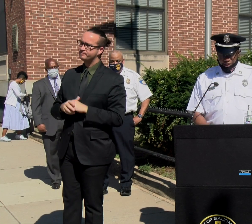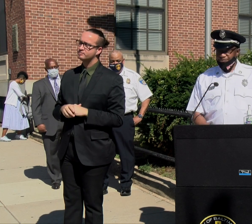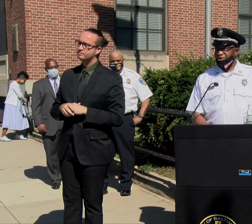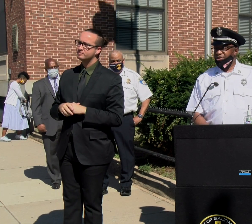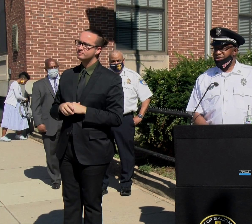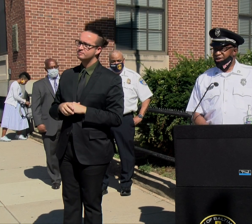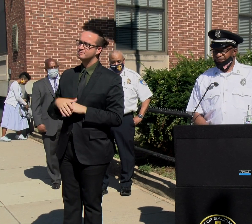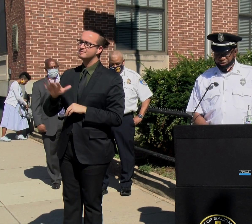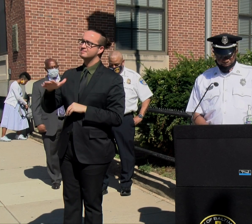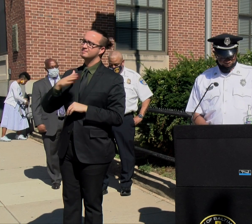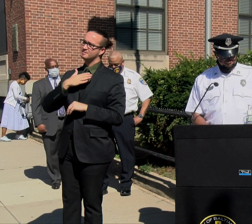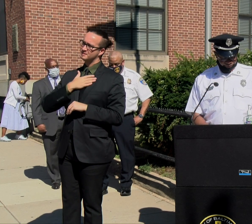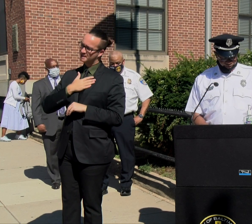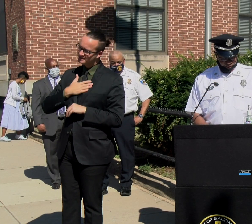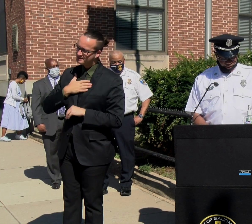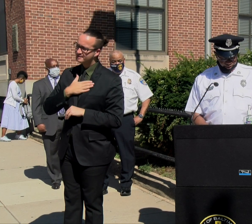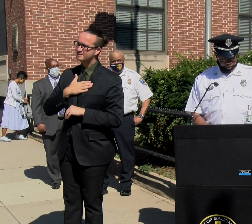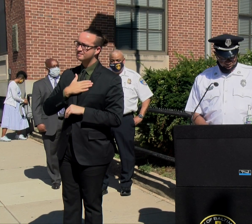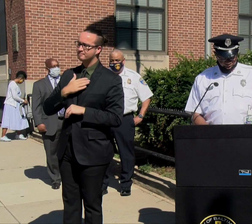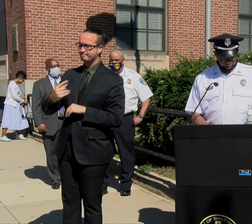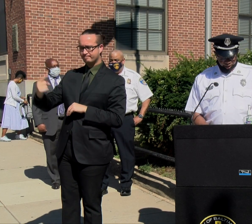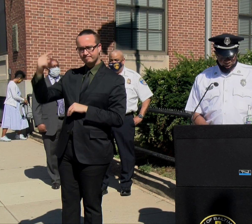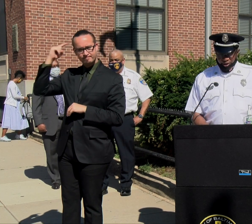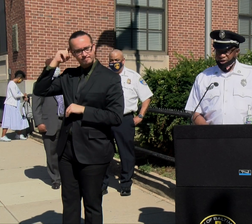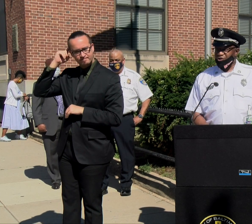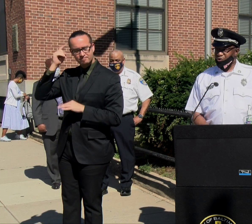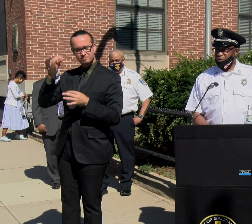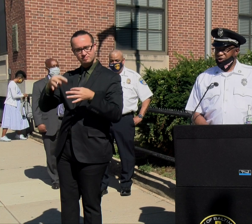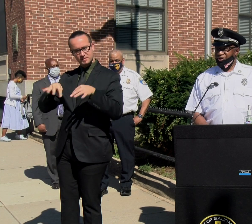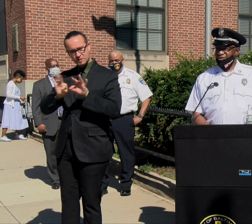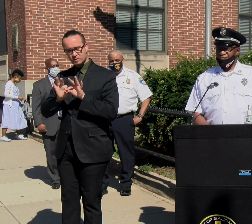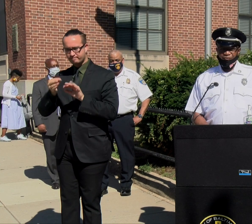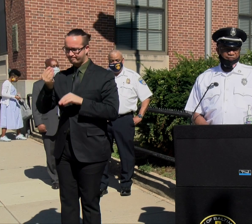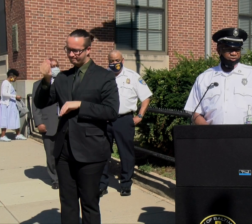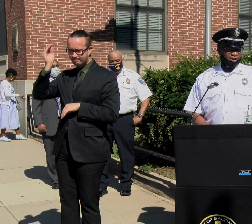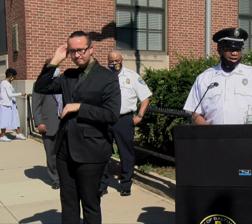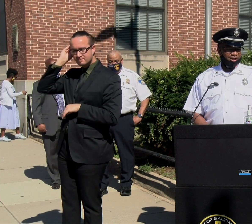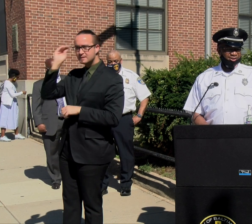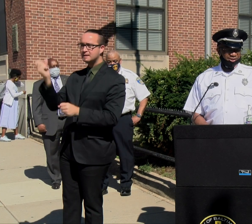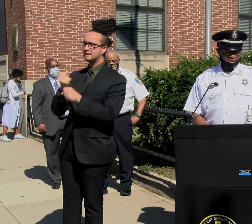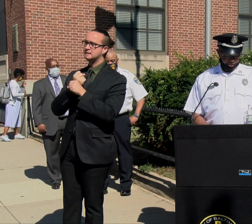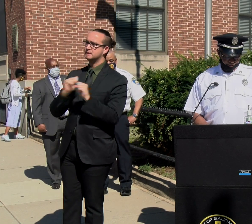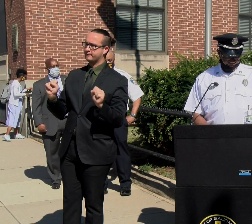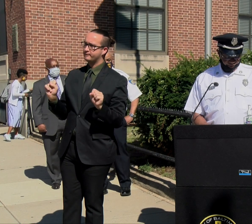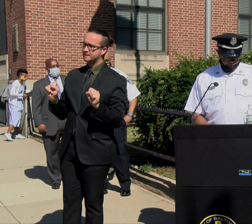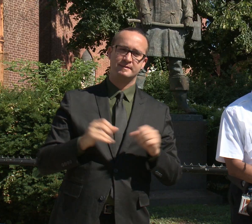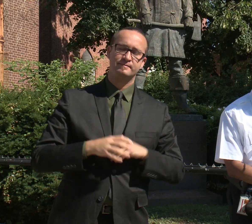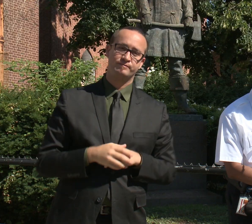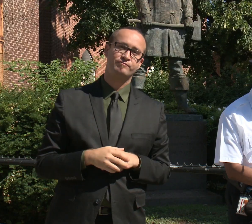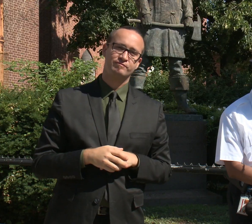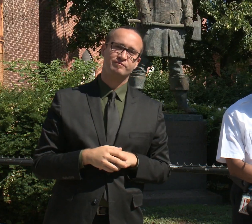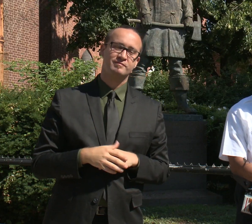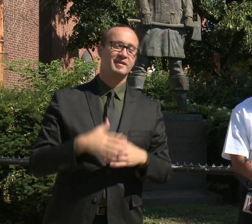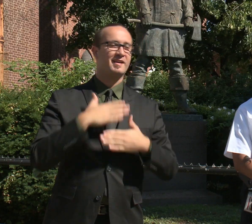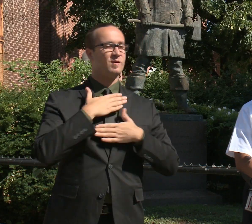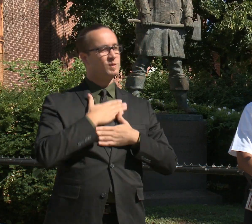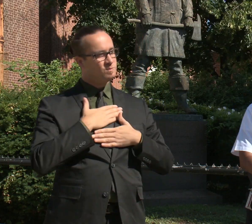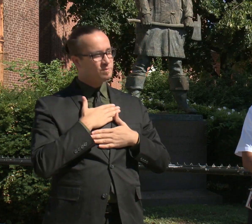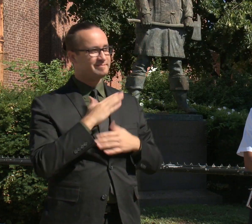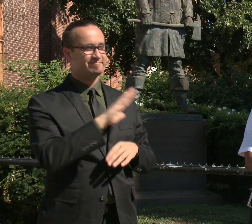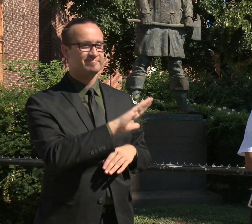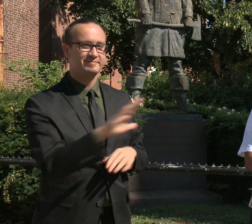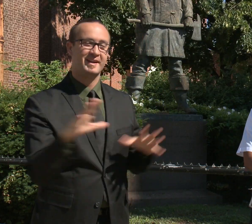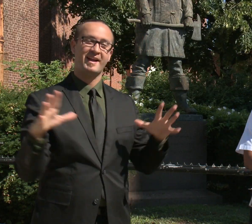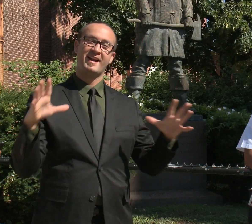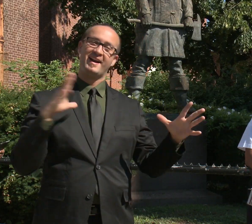that you celebrate safely and enjoy the 4th of July this year. So at this time, I'd like to turn it